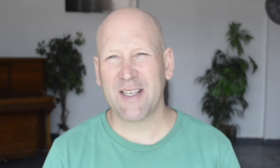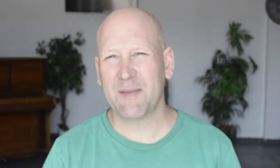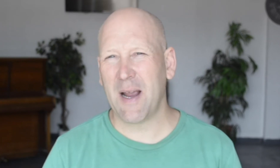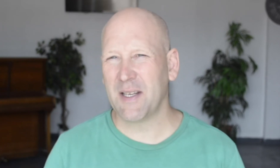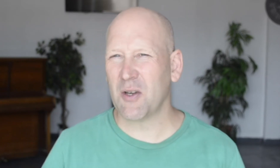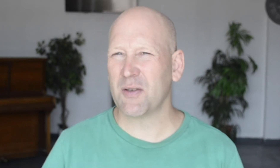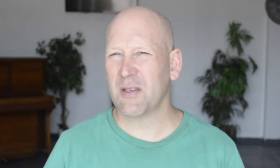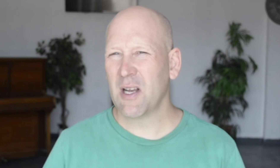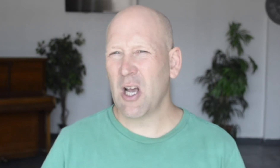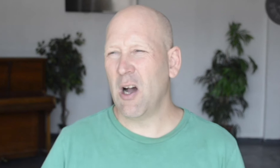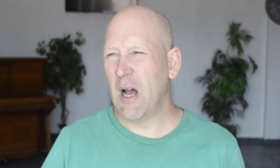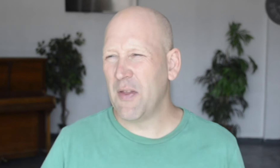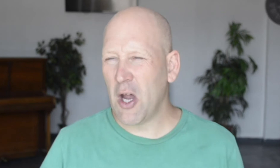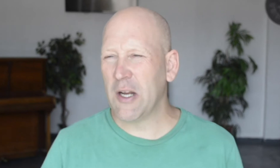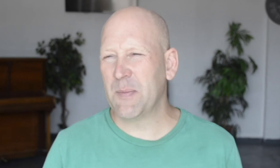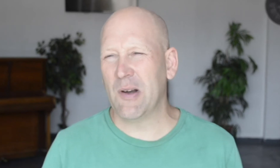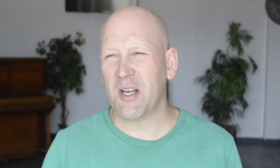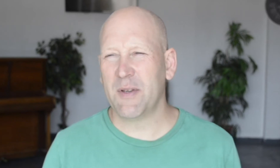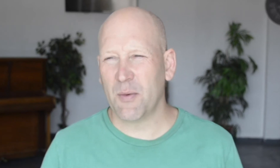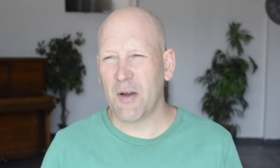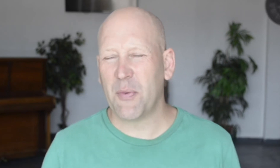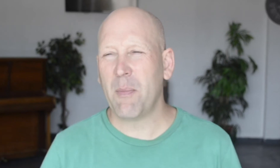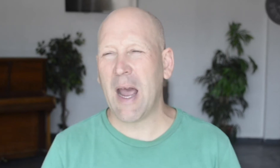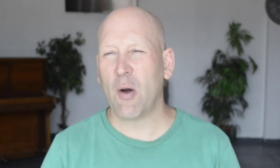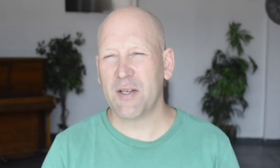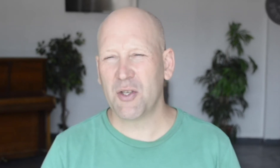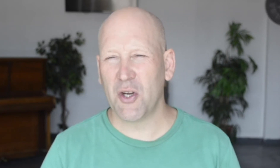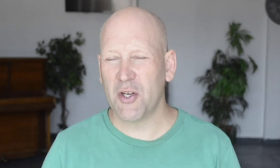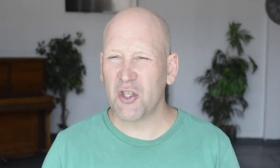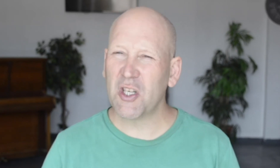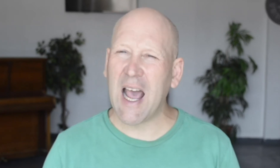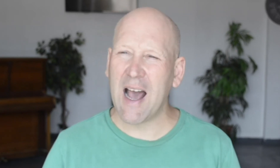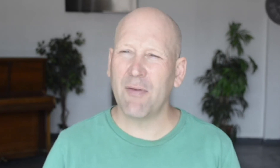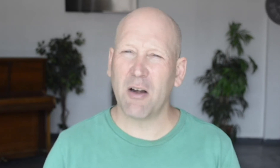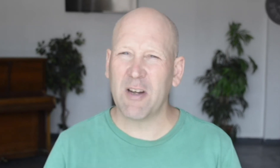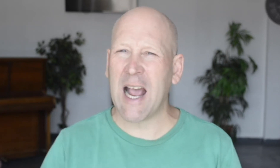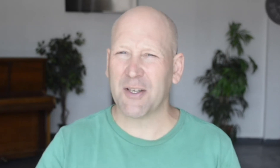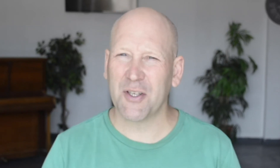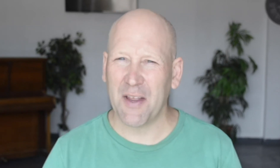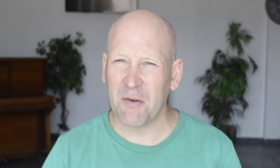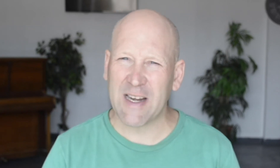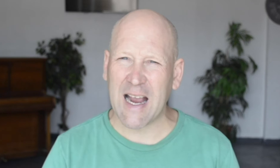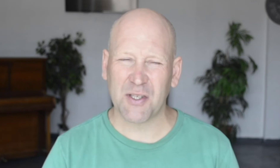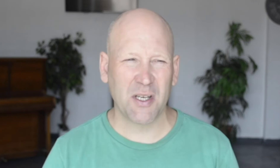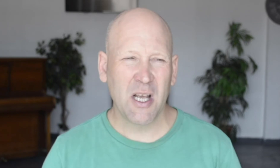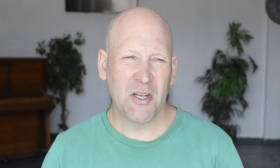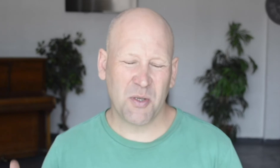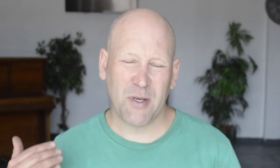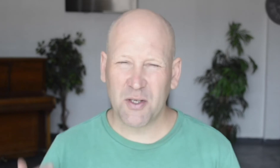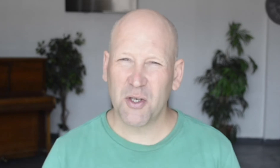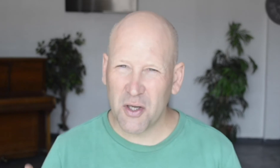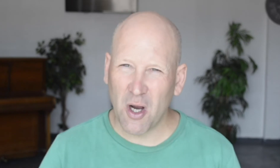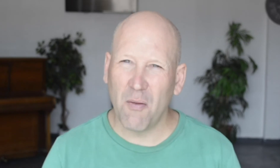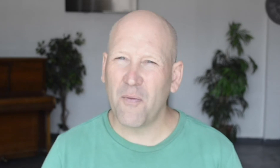Pentecost is, Pentecost and the Holy Spirit coming to earth to empower his church should have a reaction. And the reaction